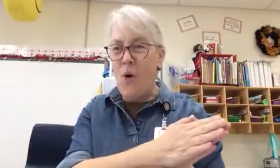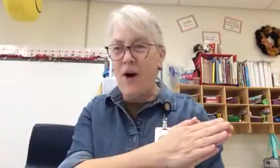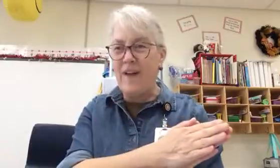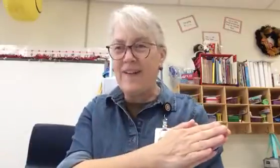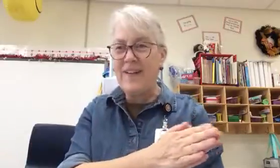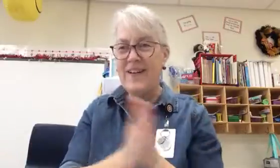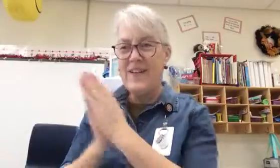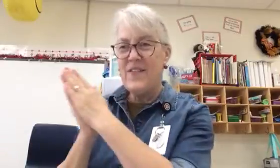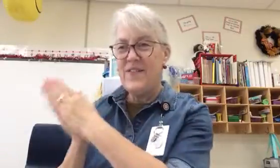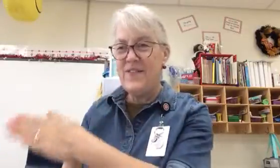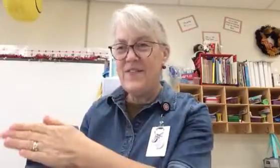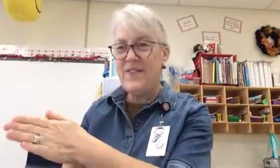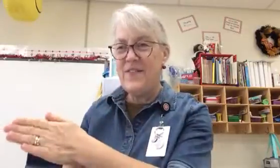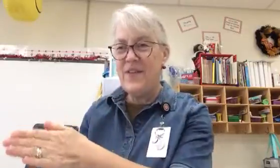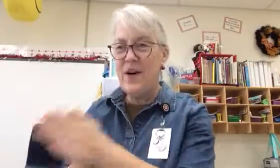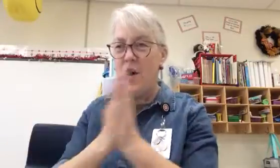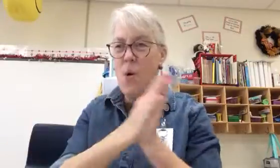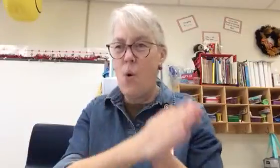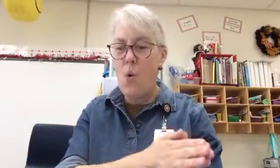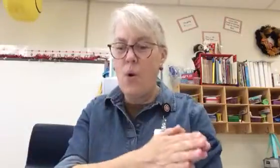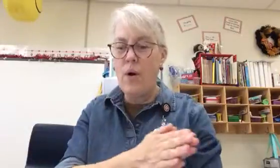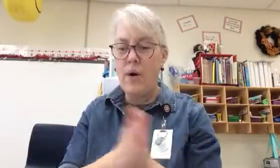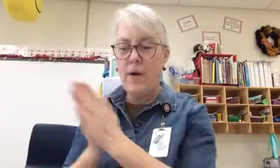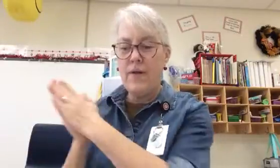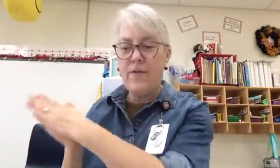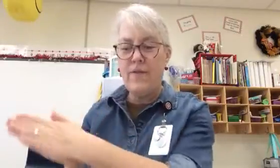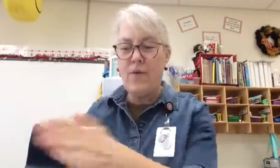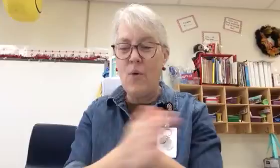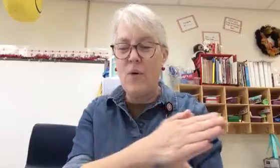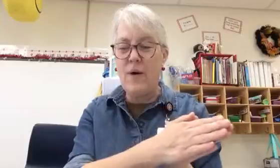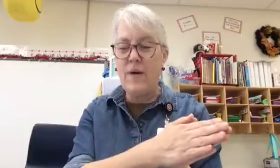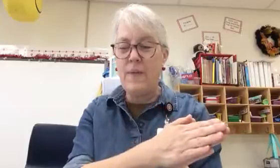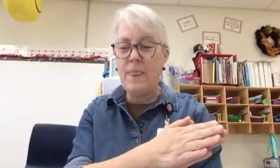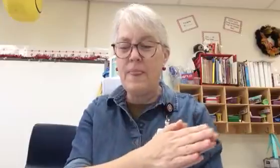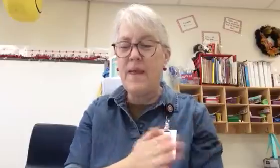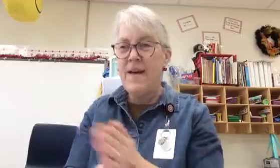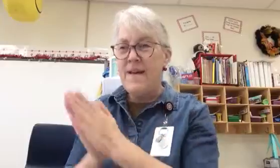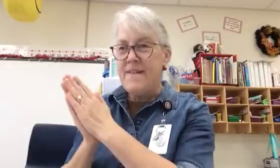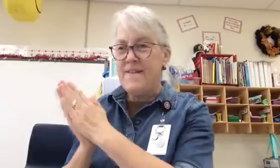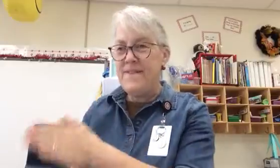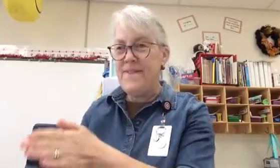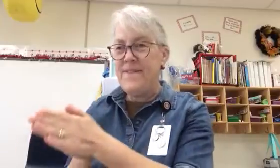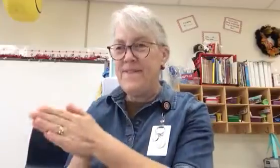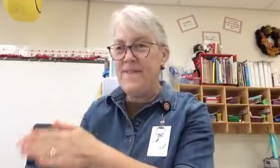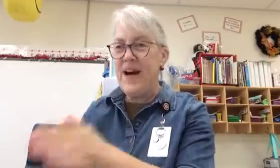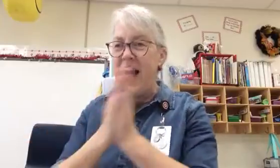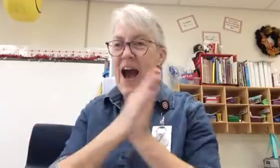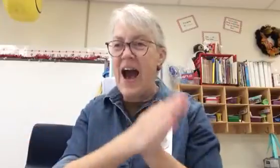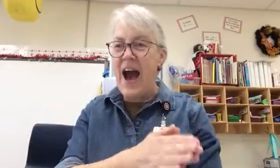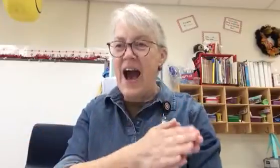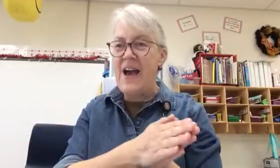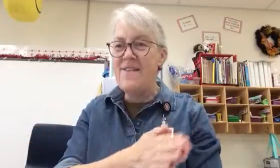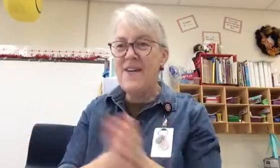I've